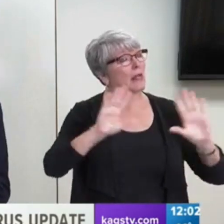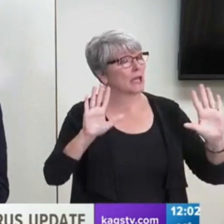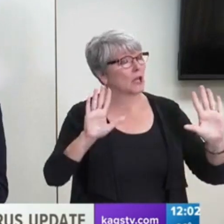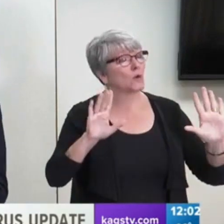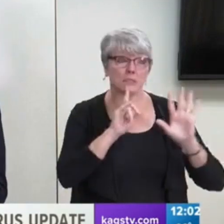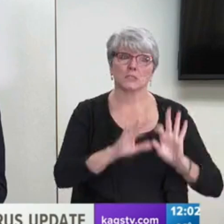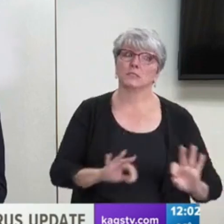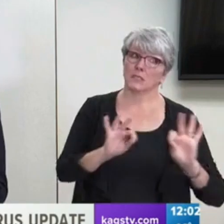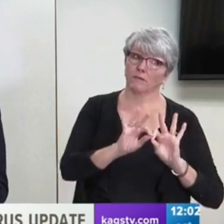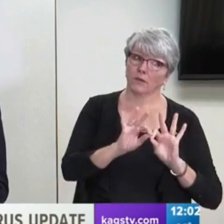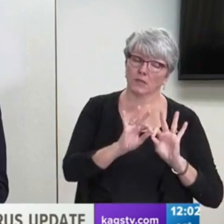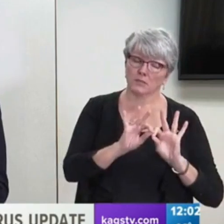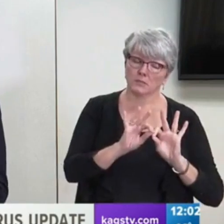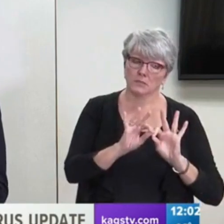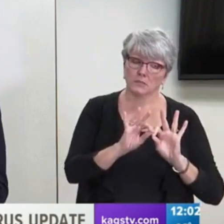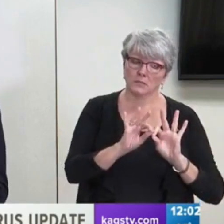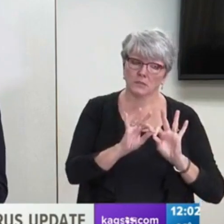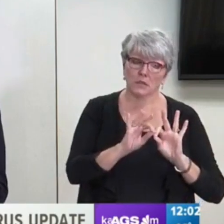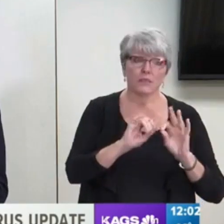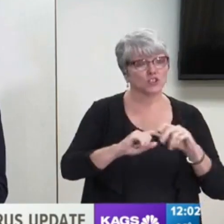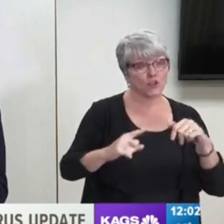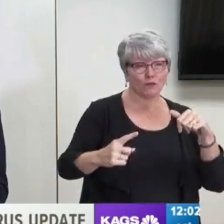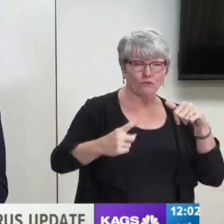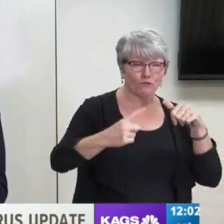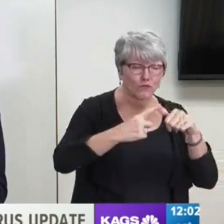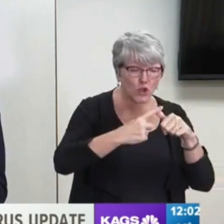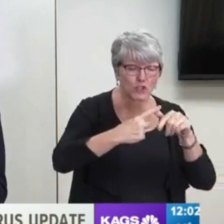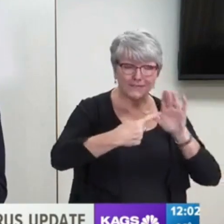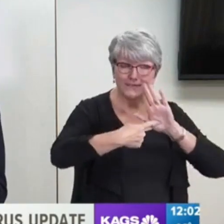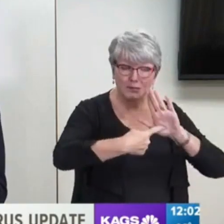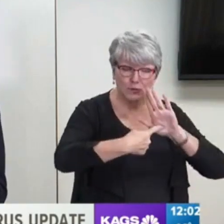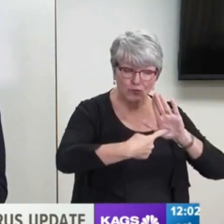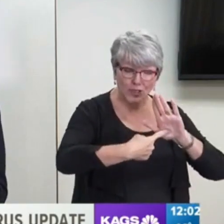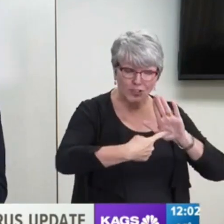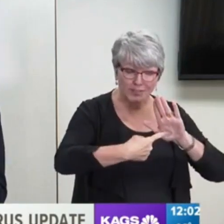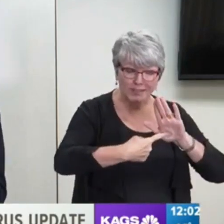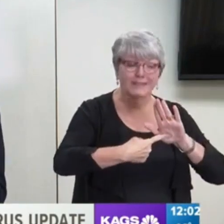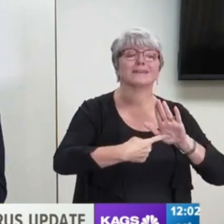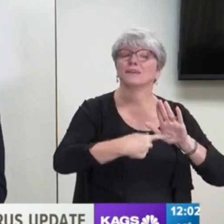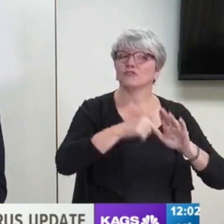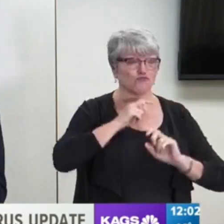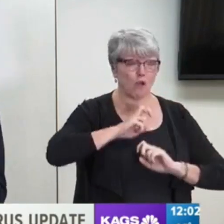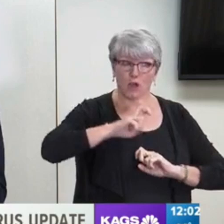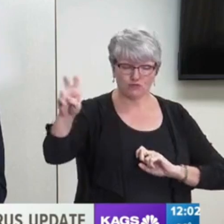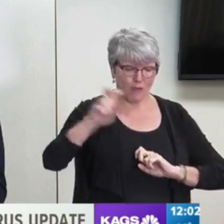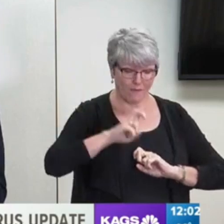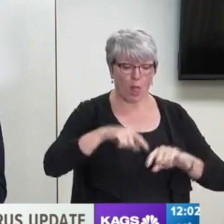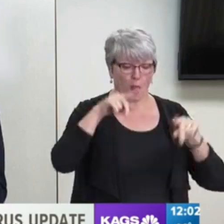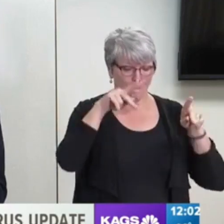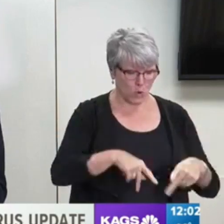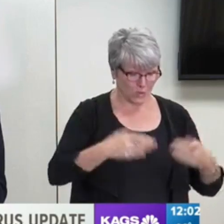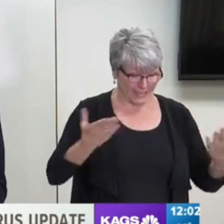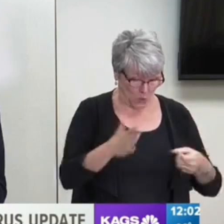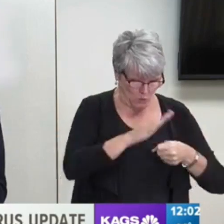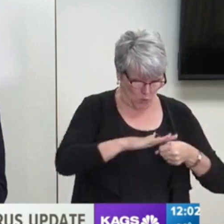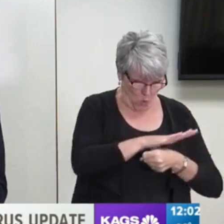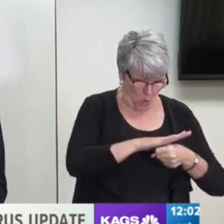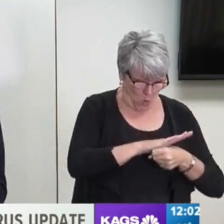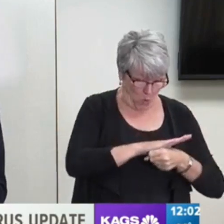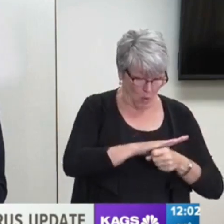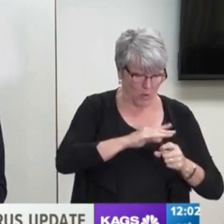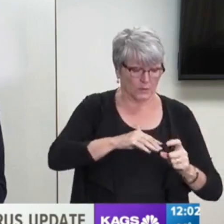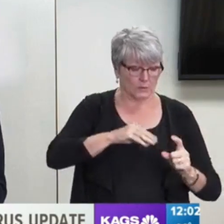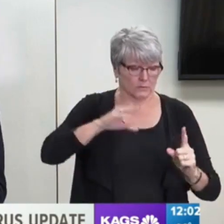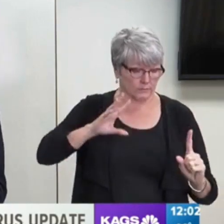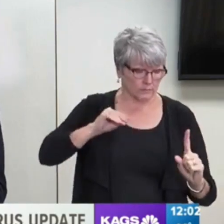is significant. This is the first demonstration of community transmission of COVID-19 in Brazos